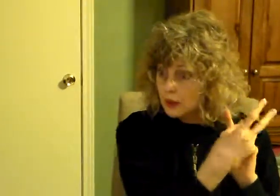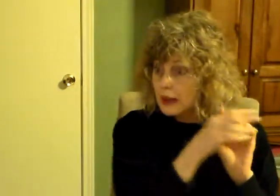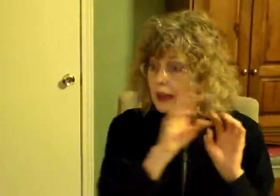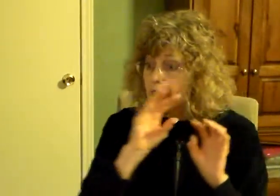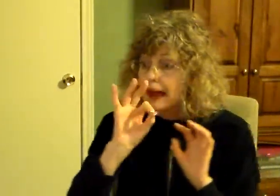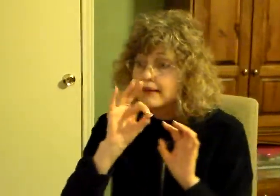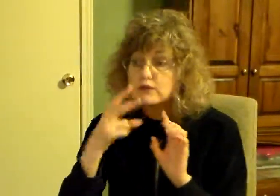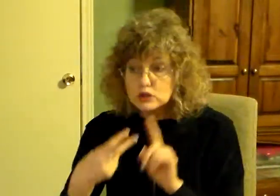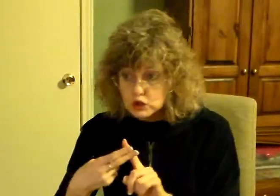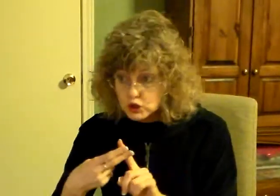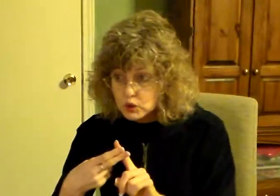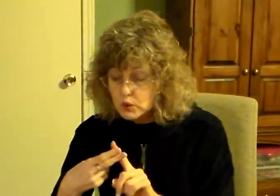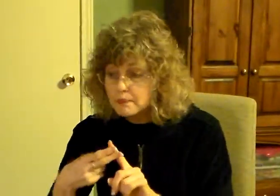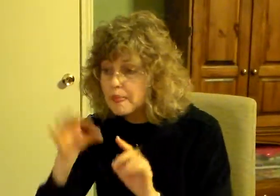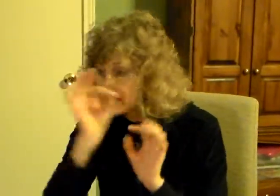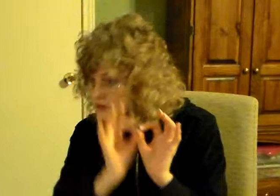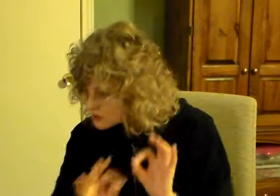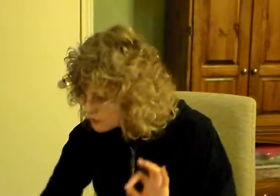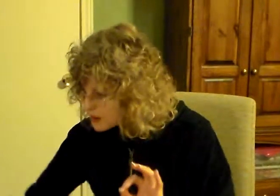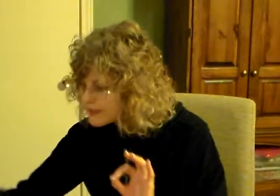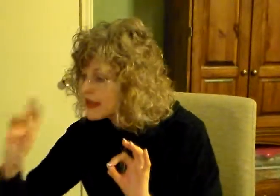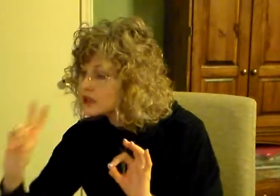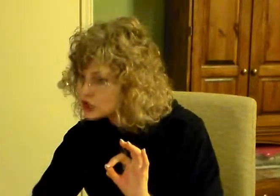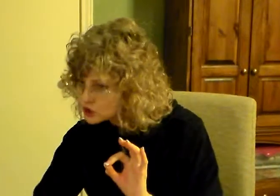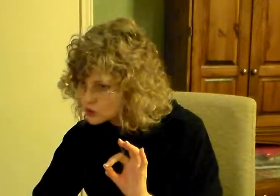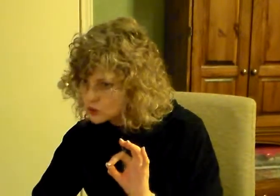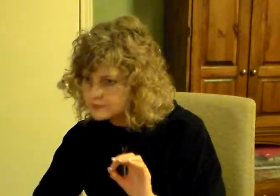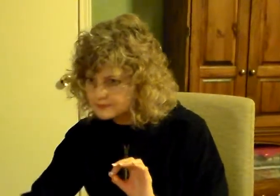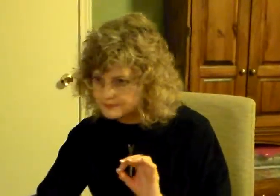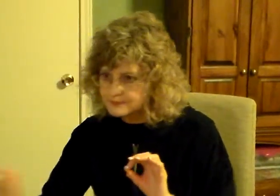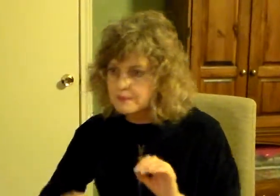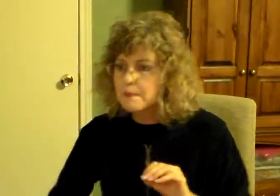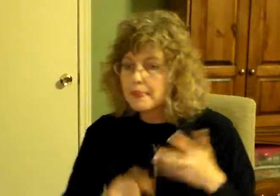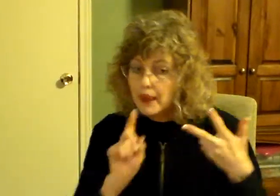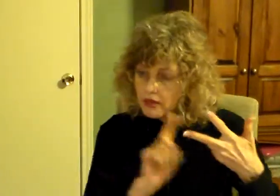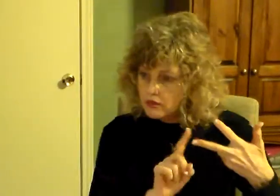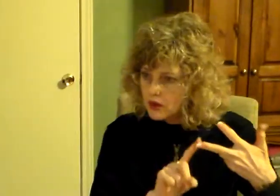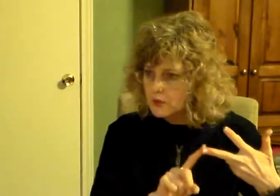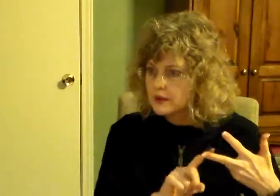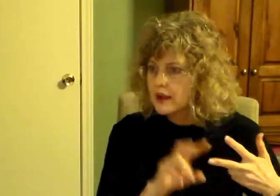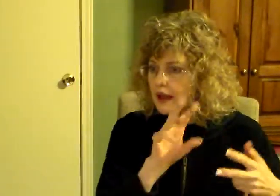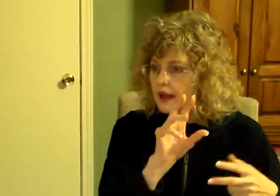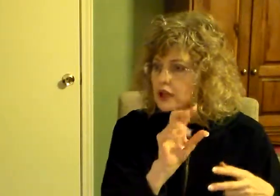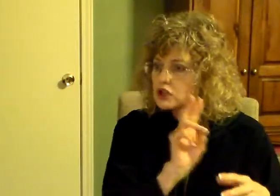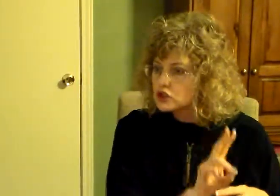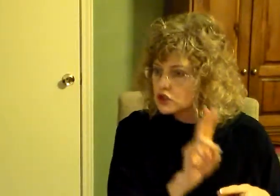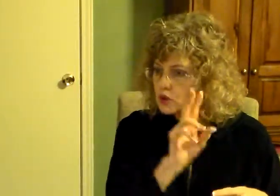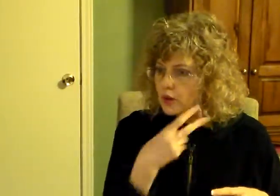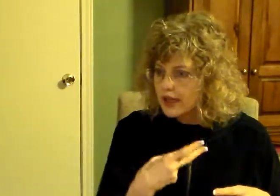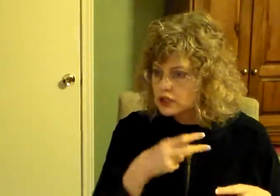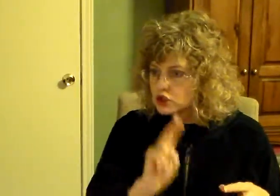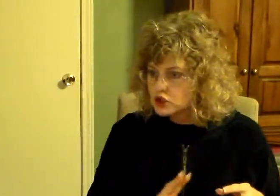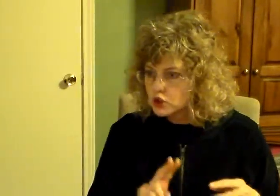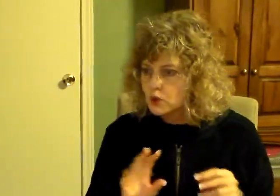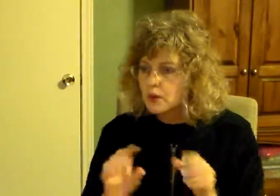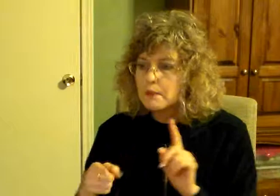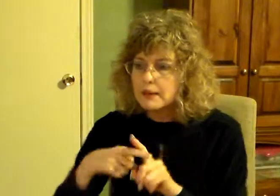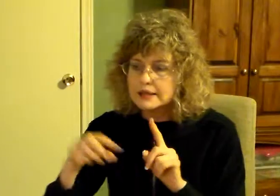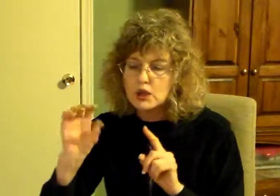Third, here we have hydrogen gas, hydrogen is a diatomic gas, and oxygen gas, and we form water. Notice that